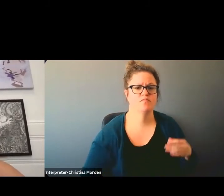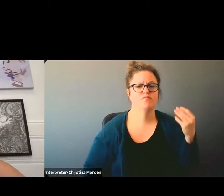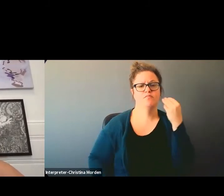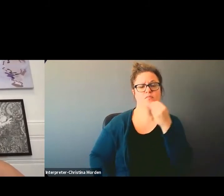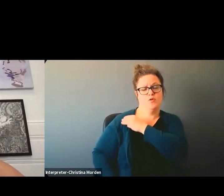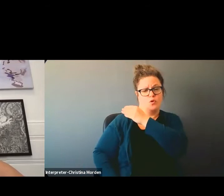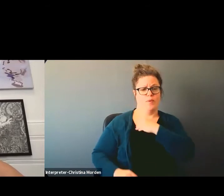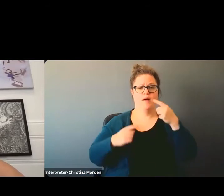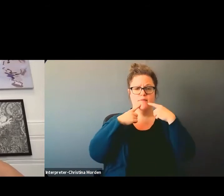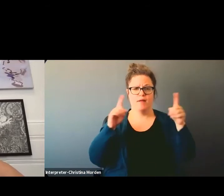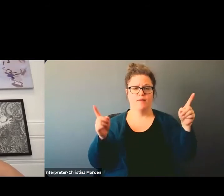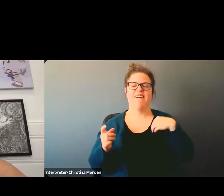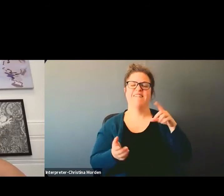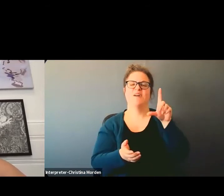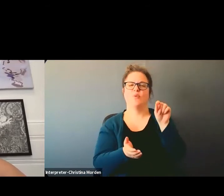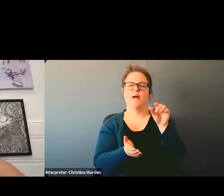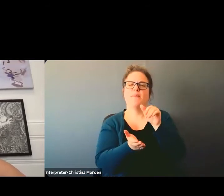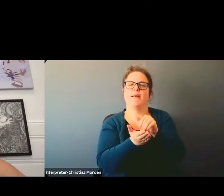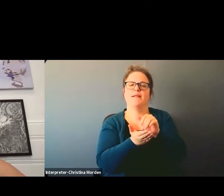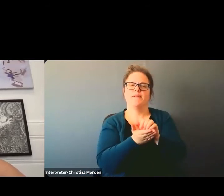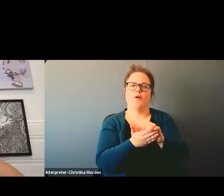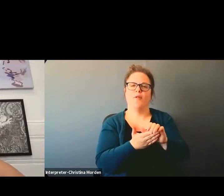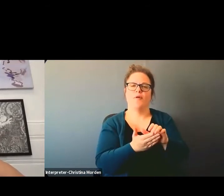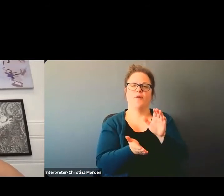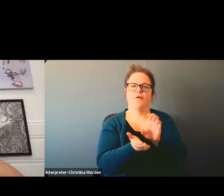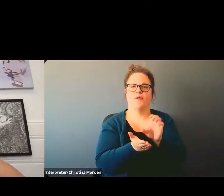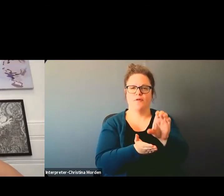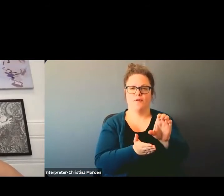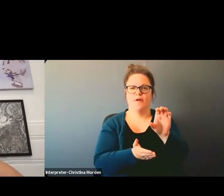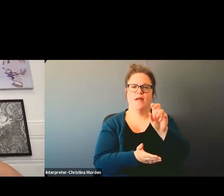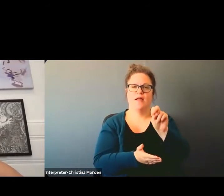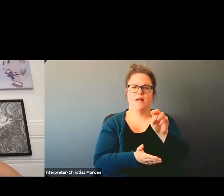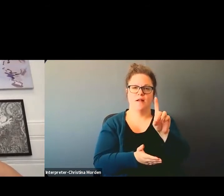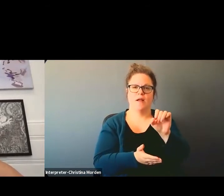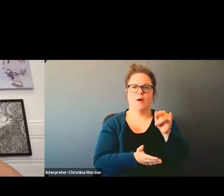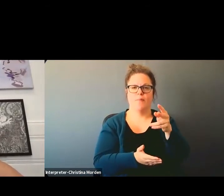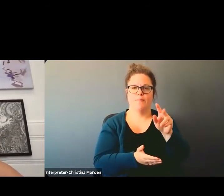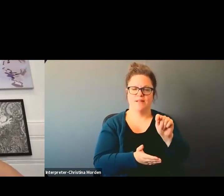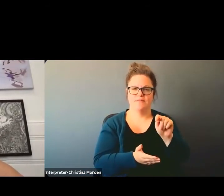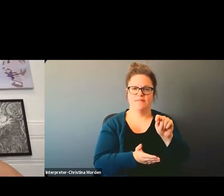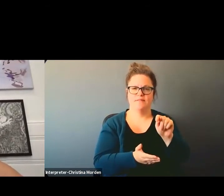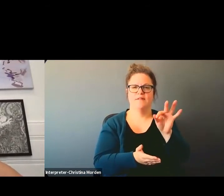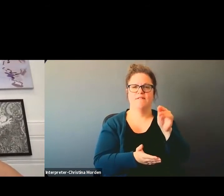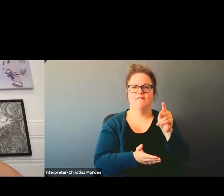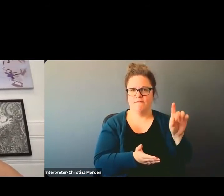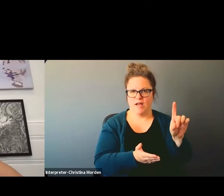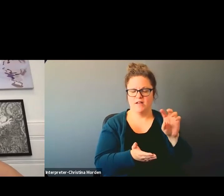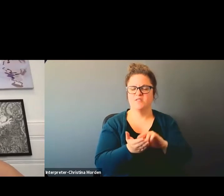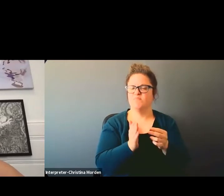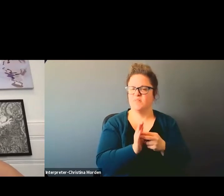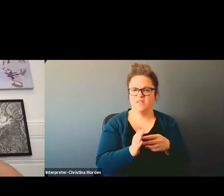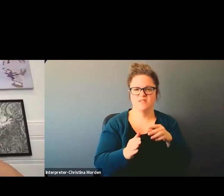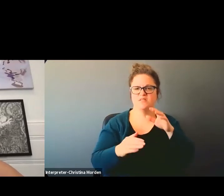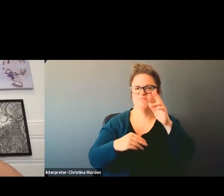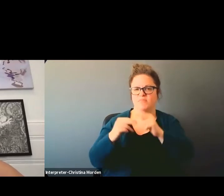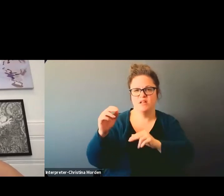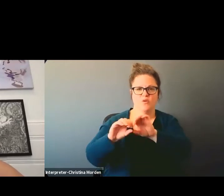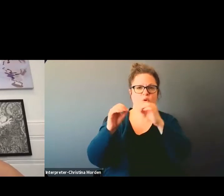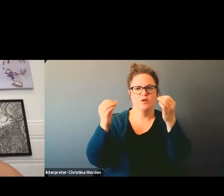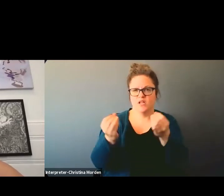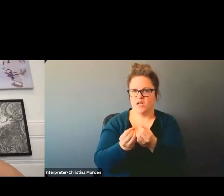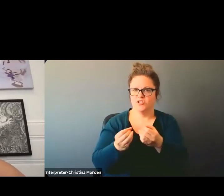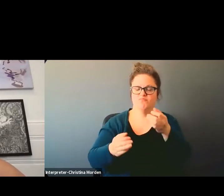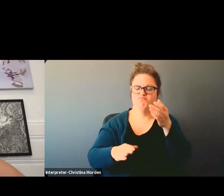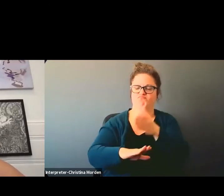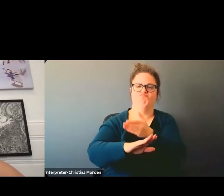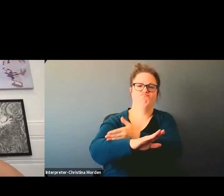20 million endowment fund that will provide municipalities, businesses, and organizations help to eliminate barriers to their